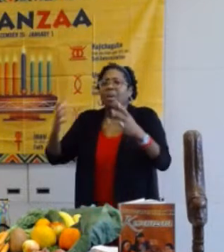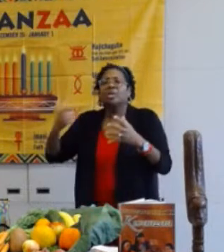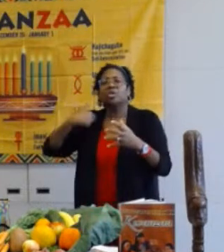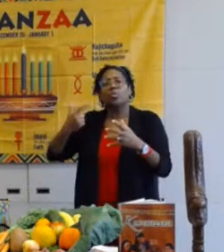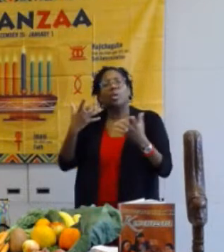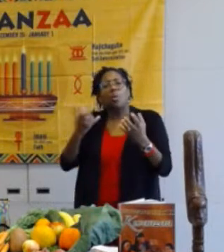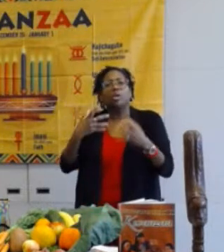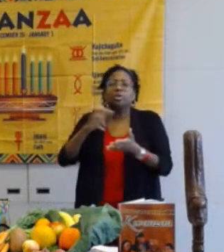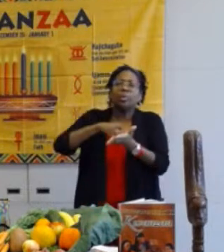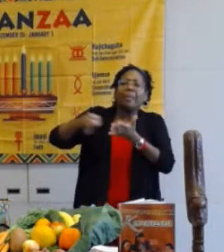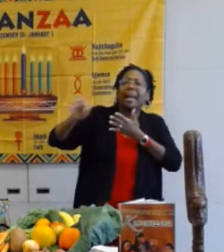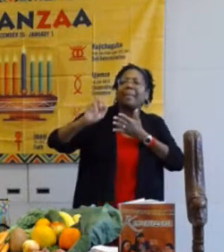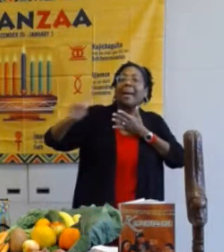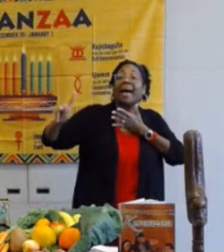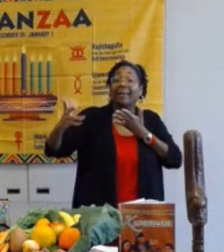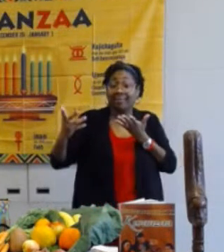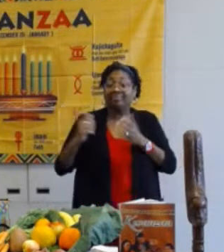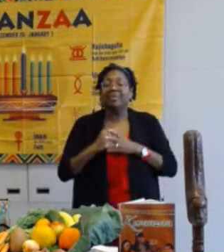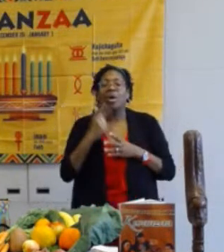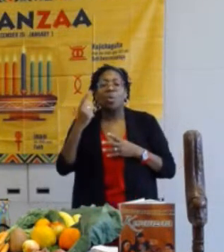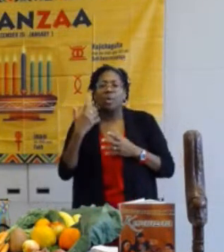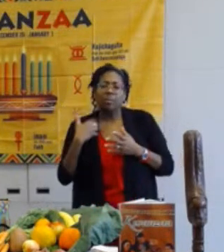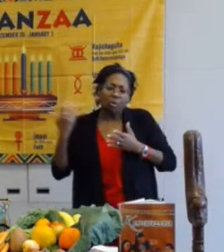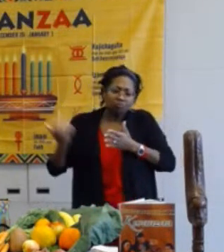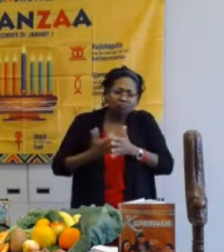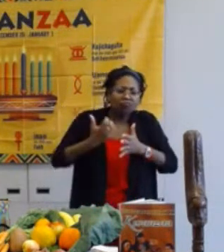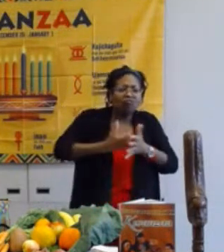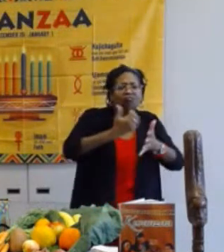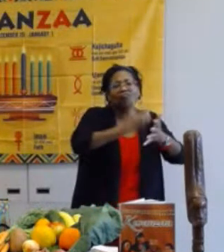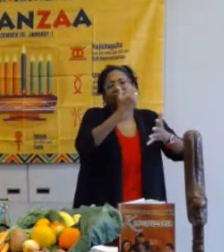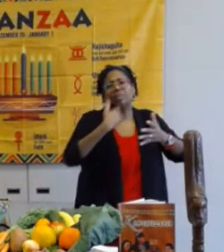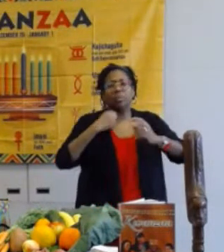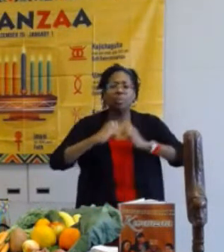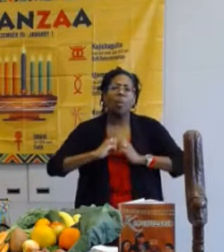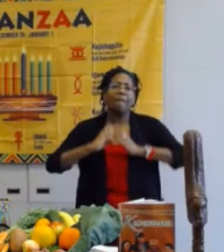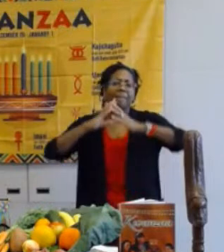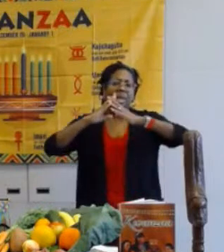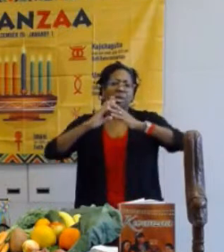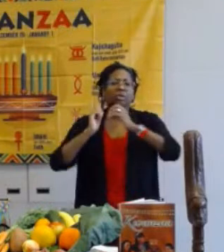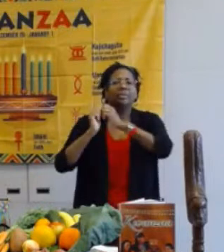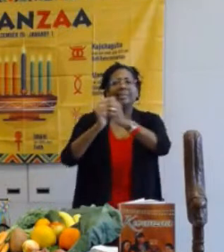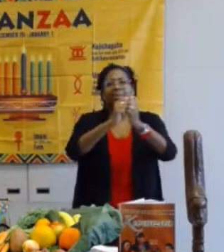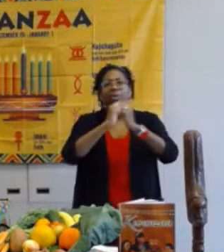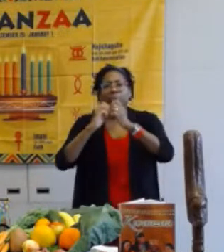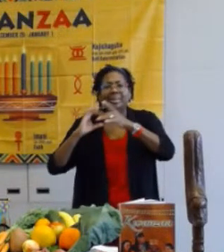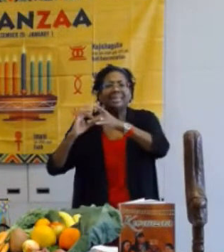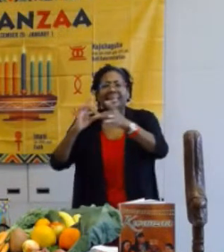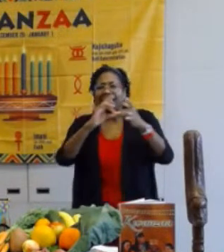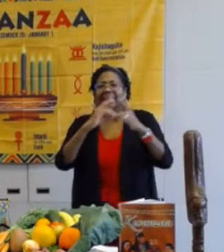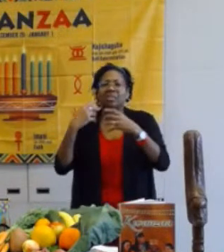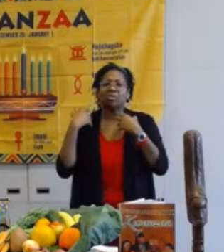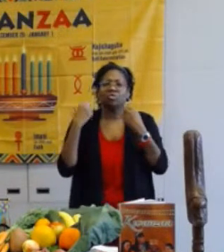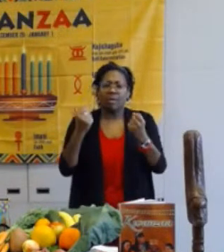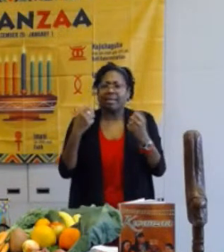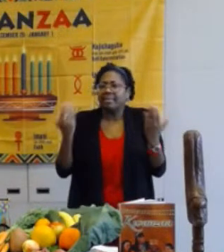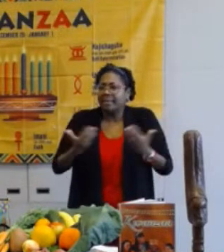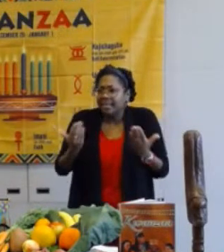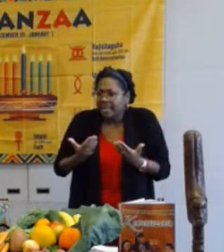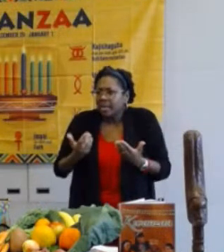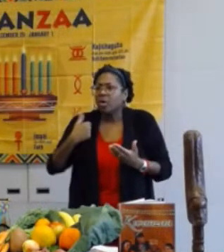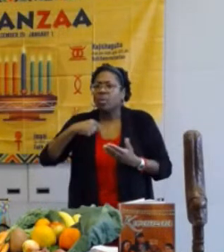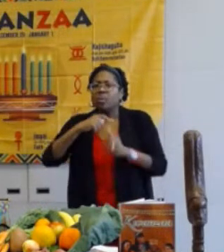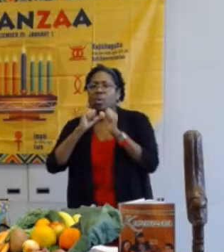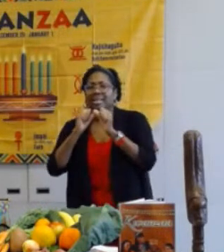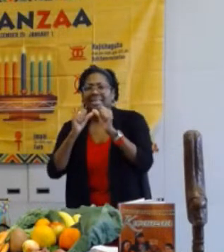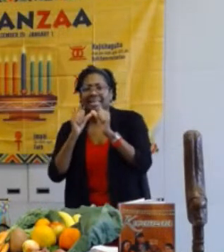same soil, we will sow our seed and build and move in unity and strength. Here too, we will struggle. We will